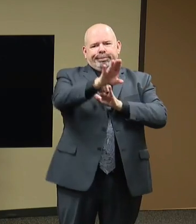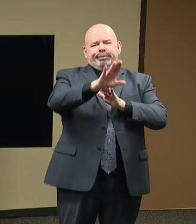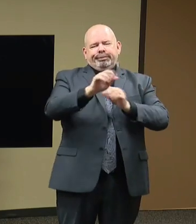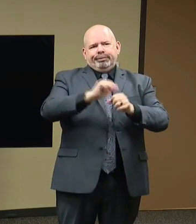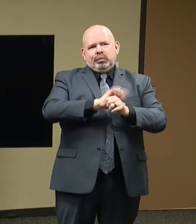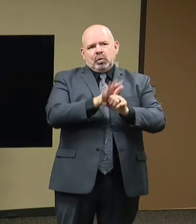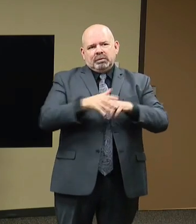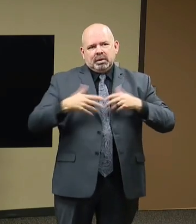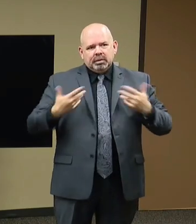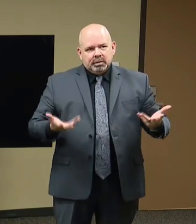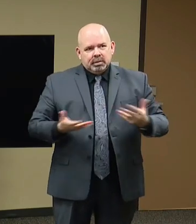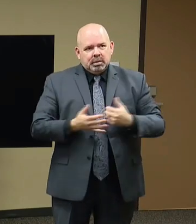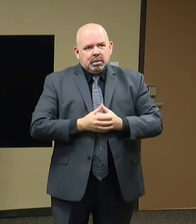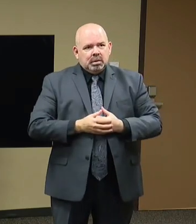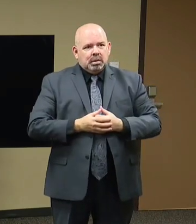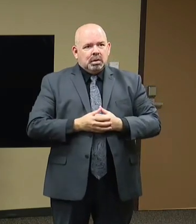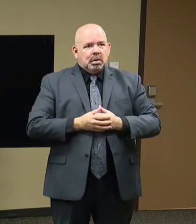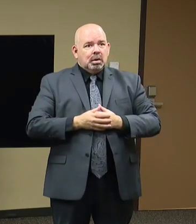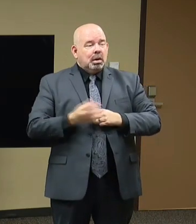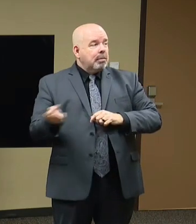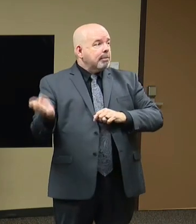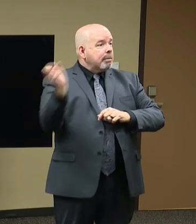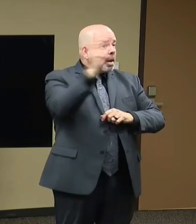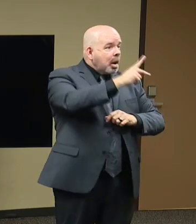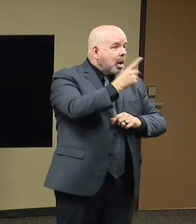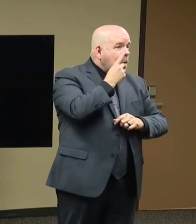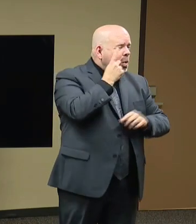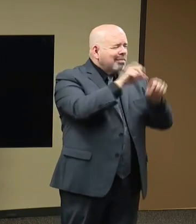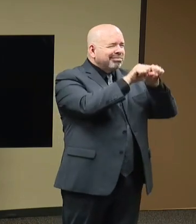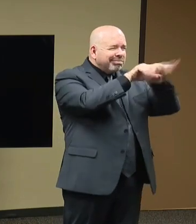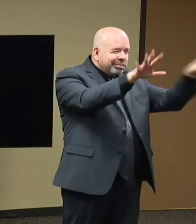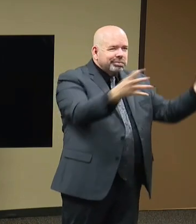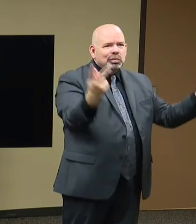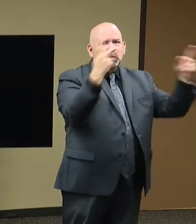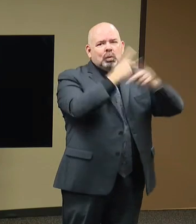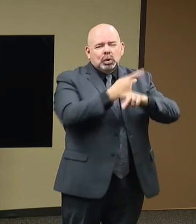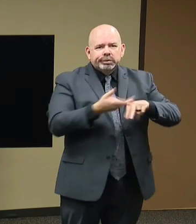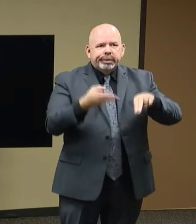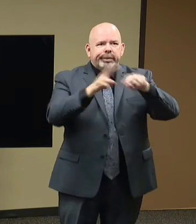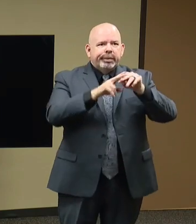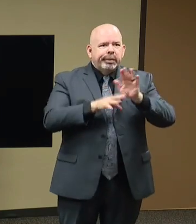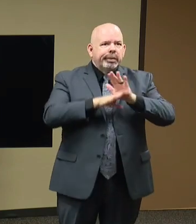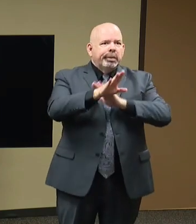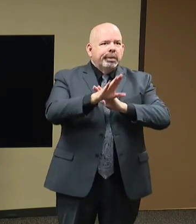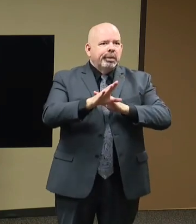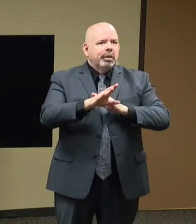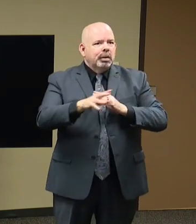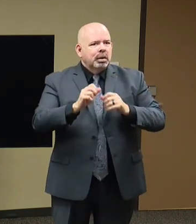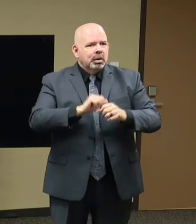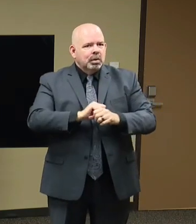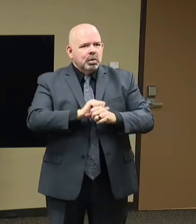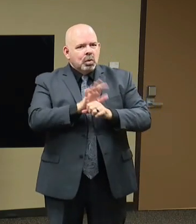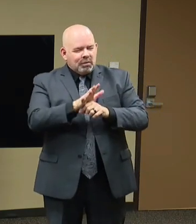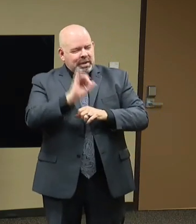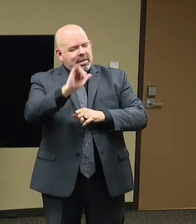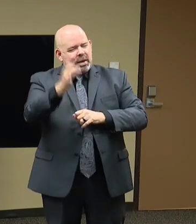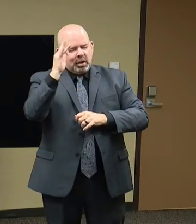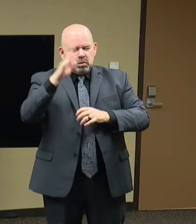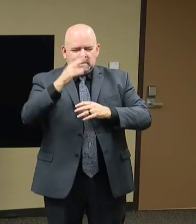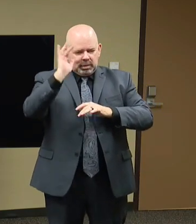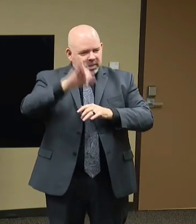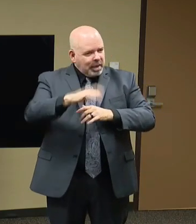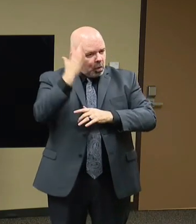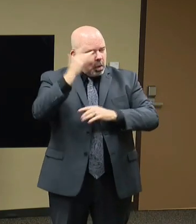in now. So we don't need those bars open, and we sure don't need to move to where some of these states have moved with permissive